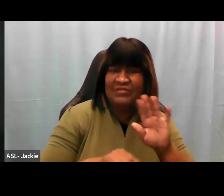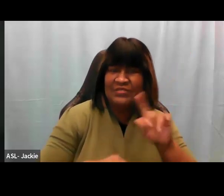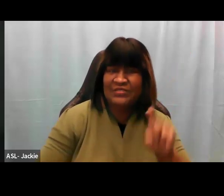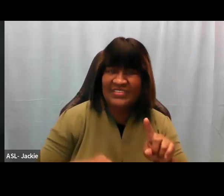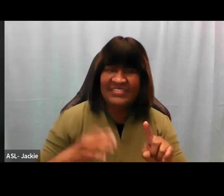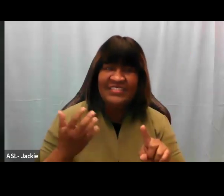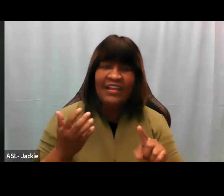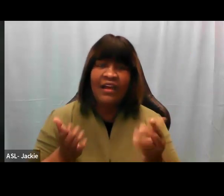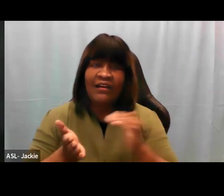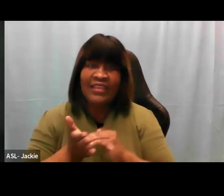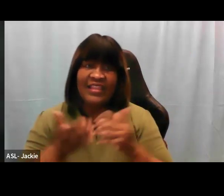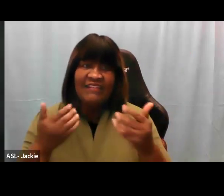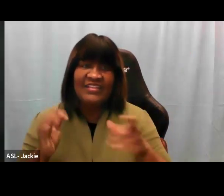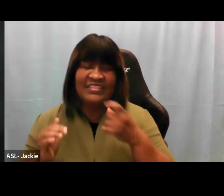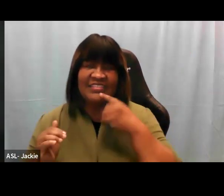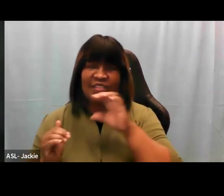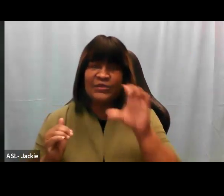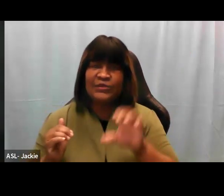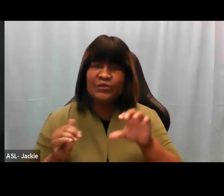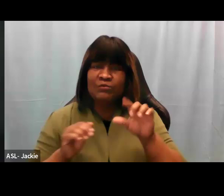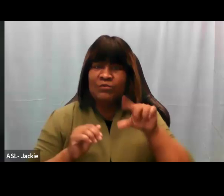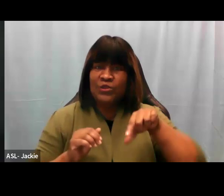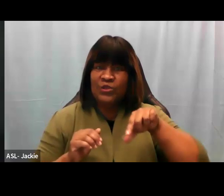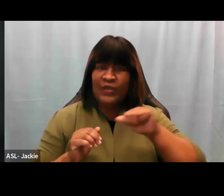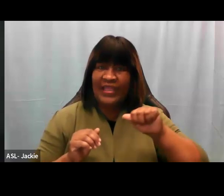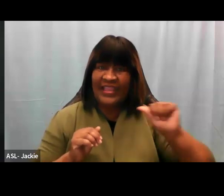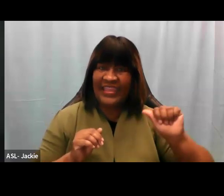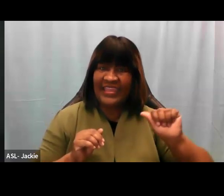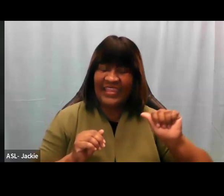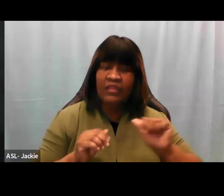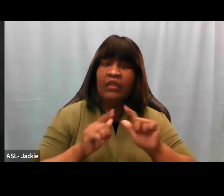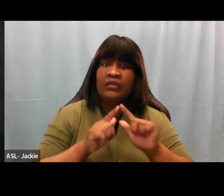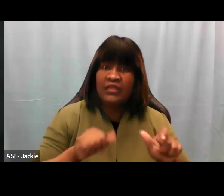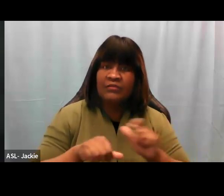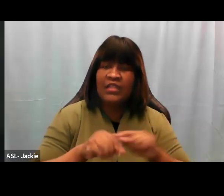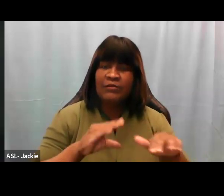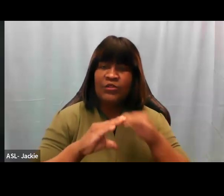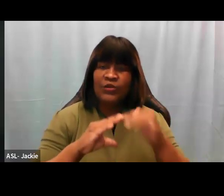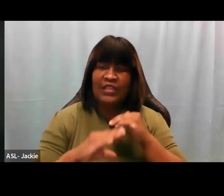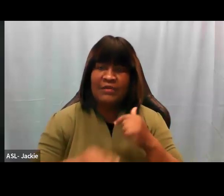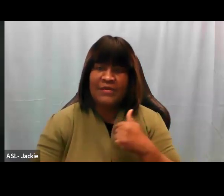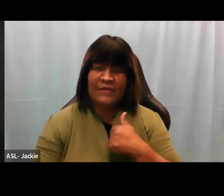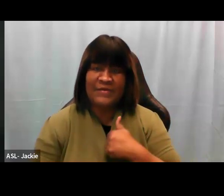So I mentioned there's the Zoom Q&A box, but you can also email me